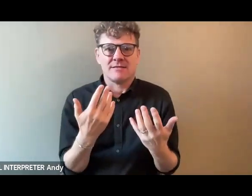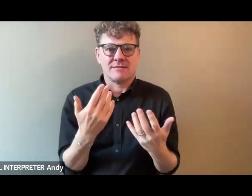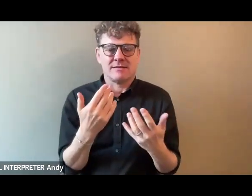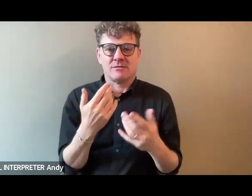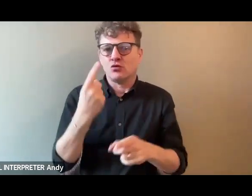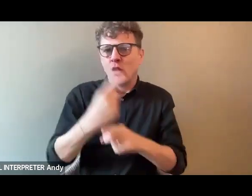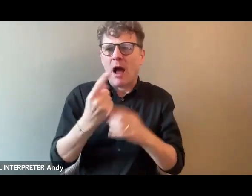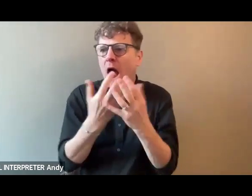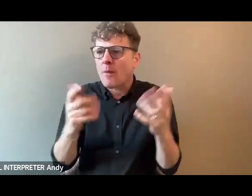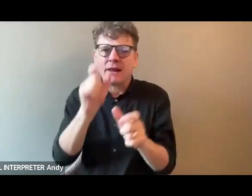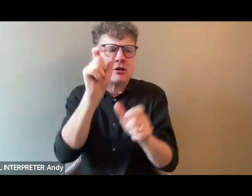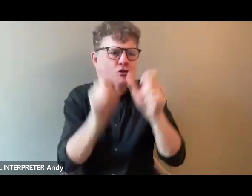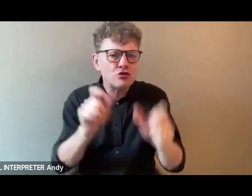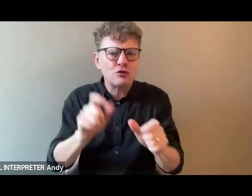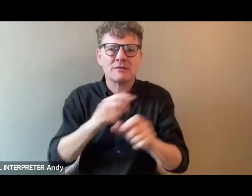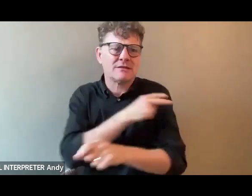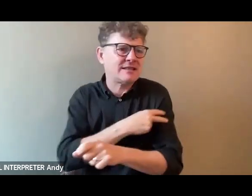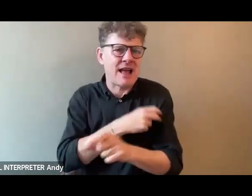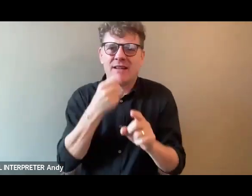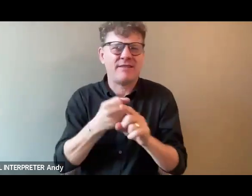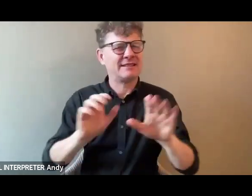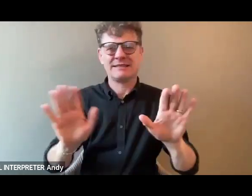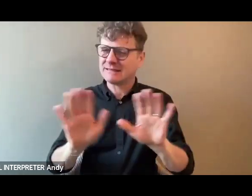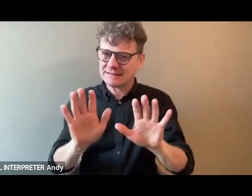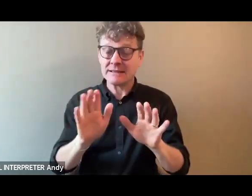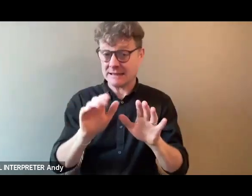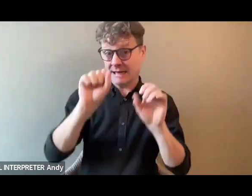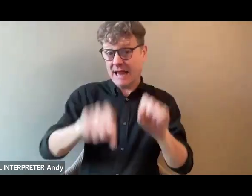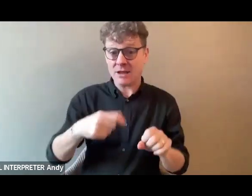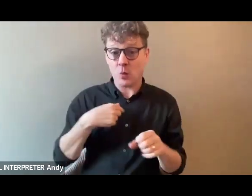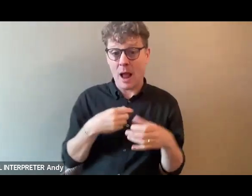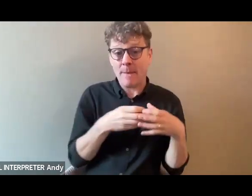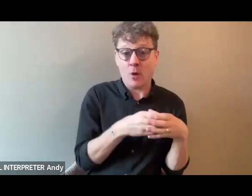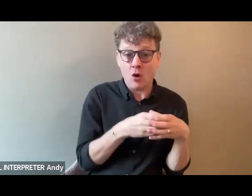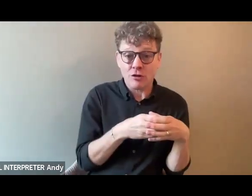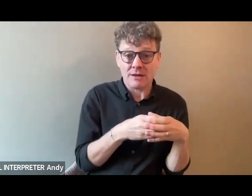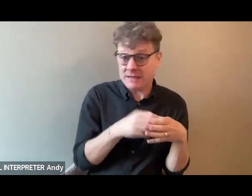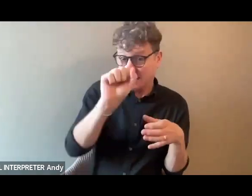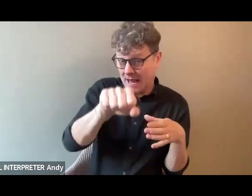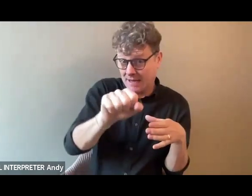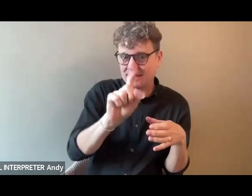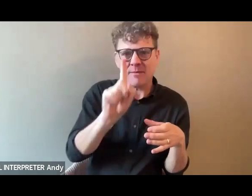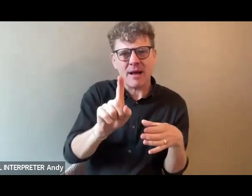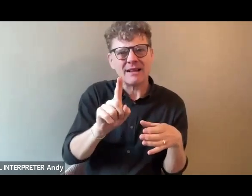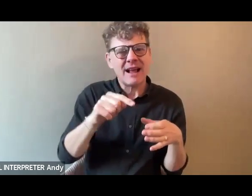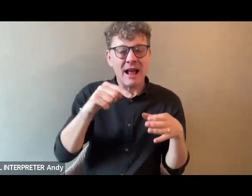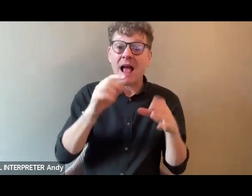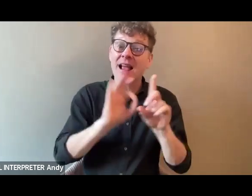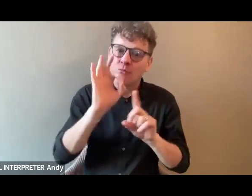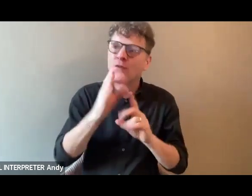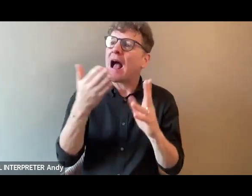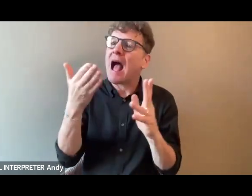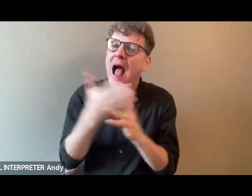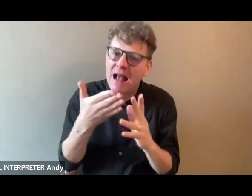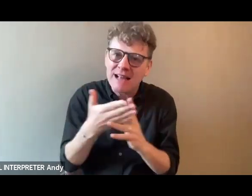affect, because yes, we are a minority. But you do talk about how it will improve the